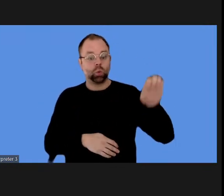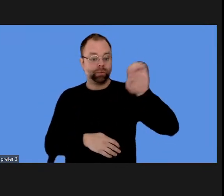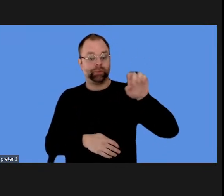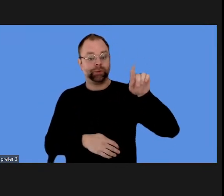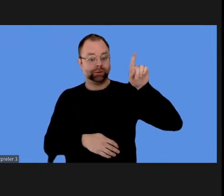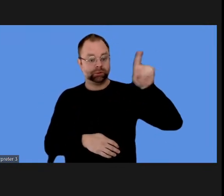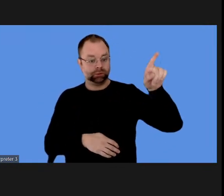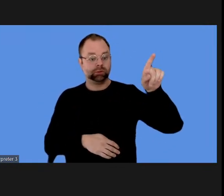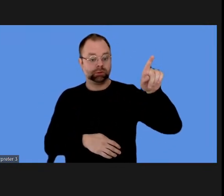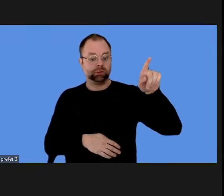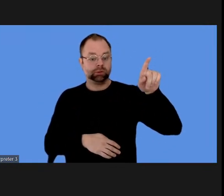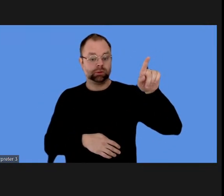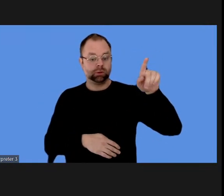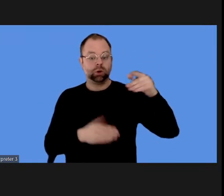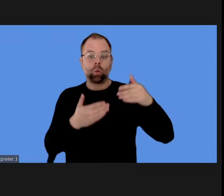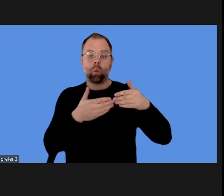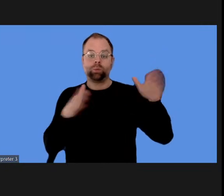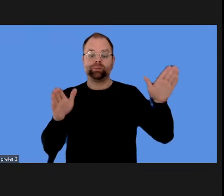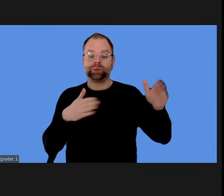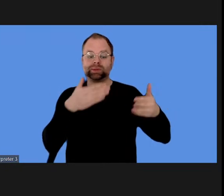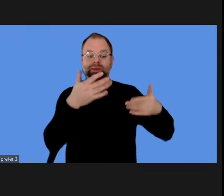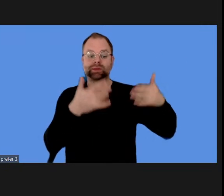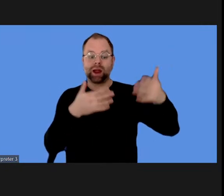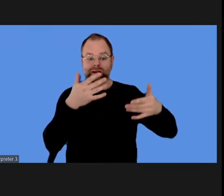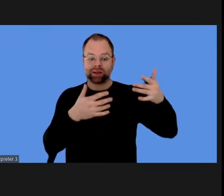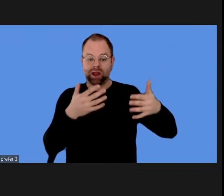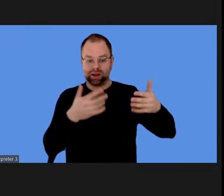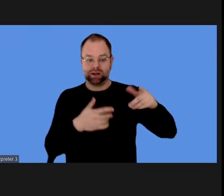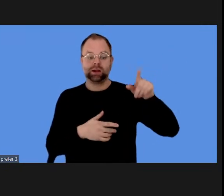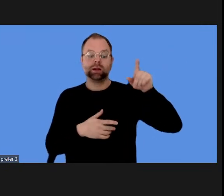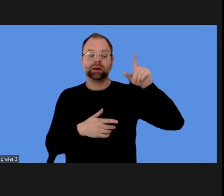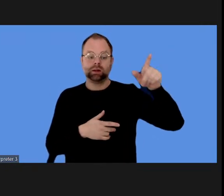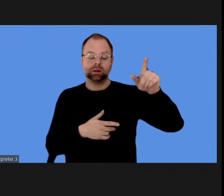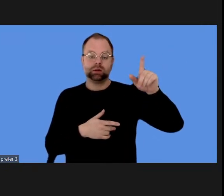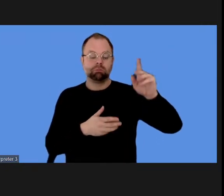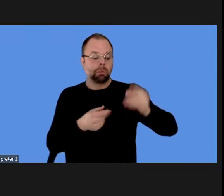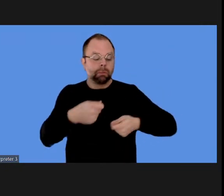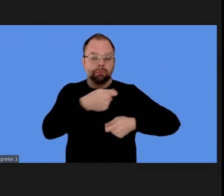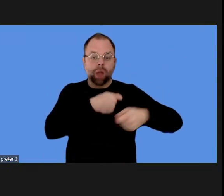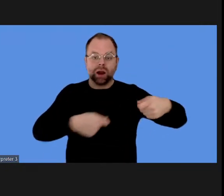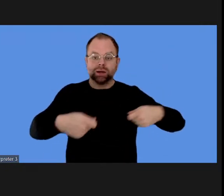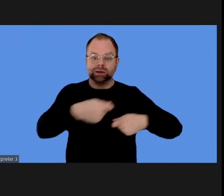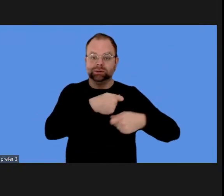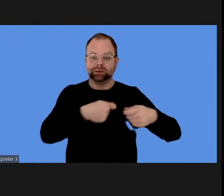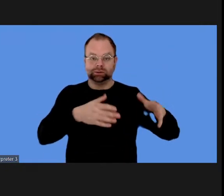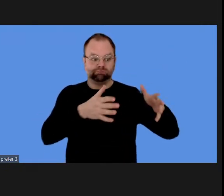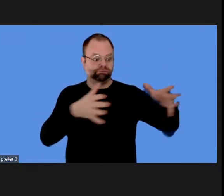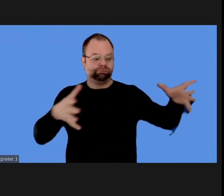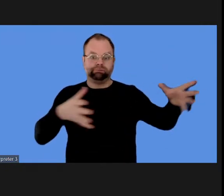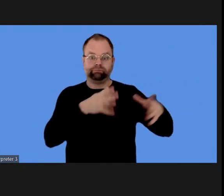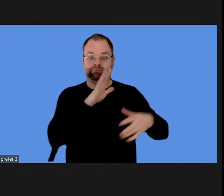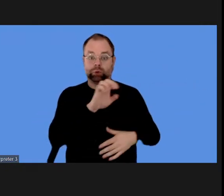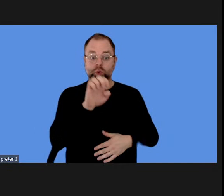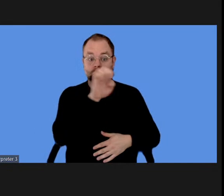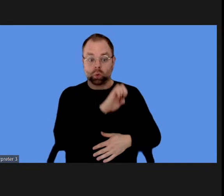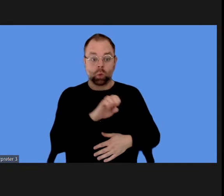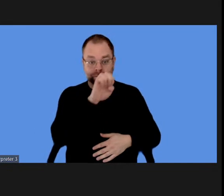reach 200 to more than 300 billion euros by